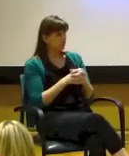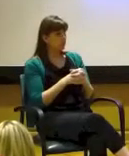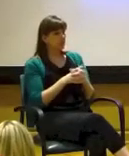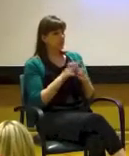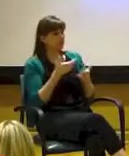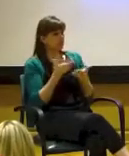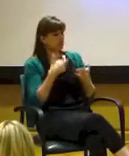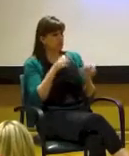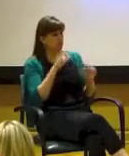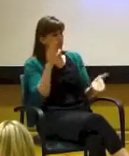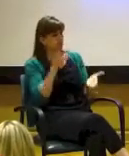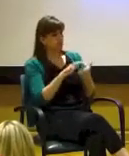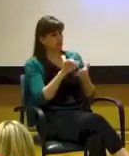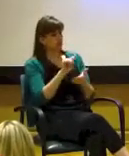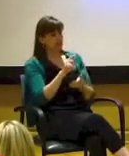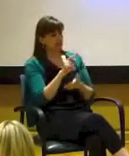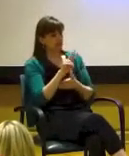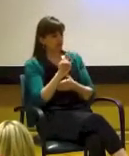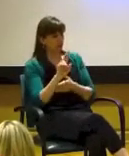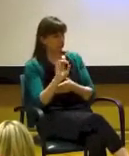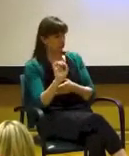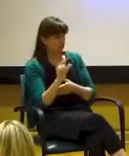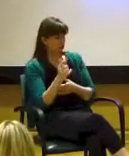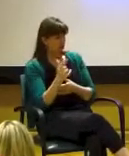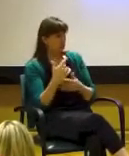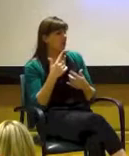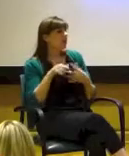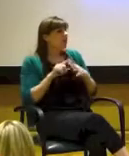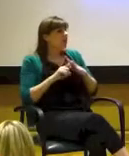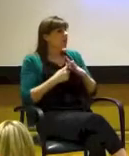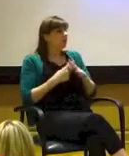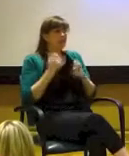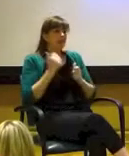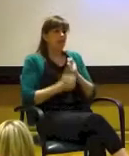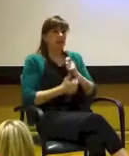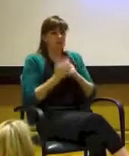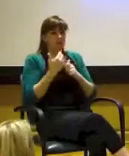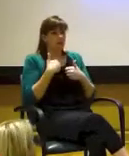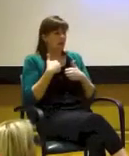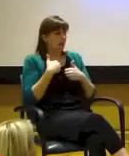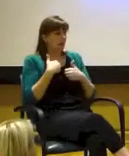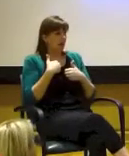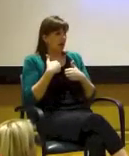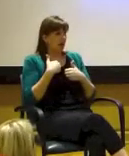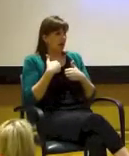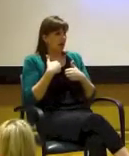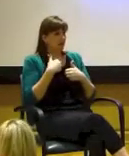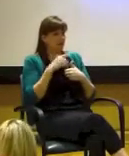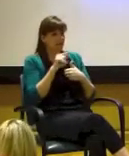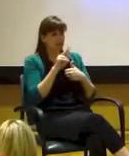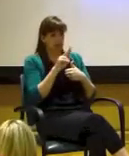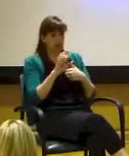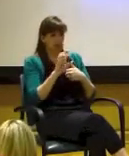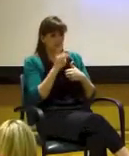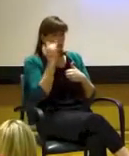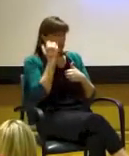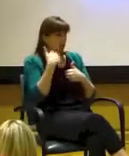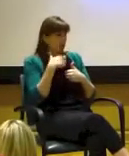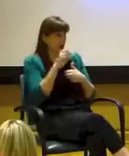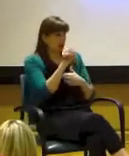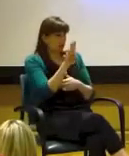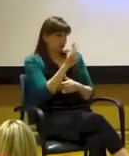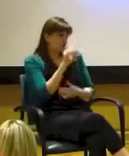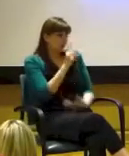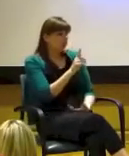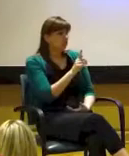tethering? When I started in the beginning, I told you that everybody has a tethered cord if you have spinal bifida. And that's